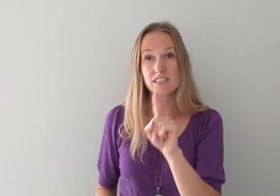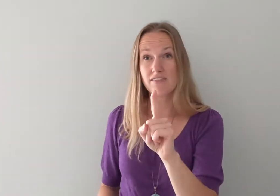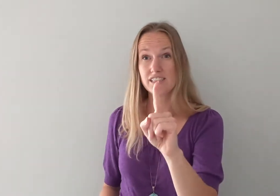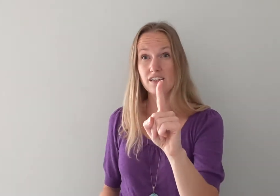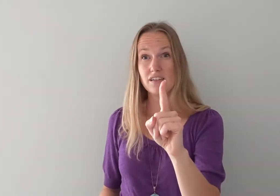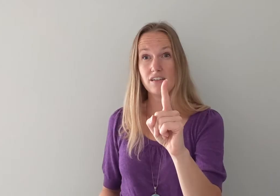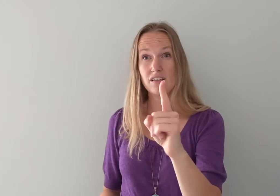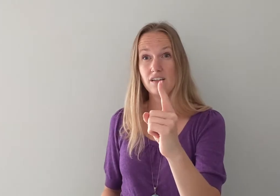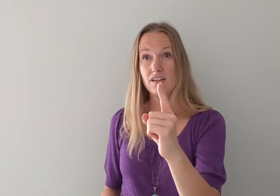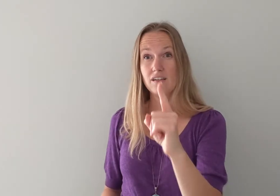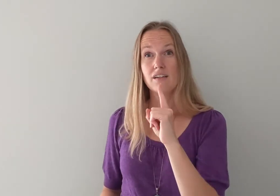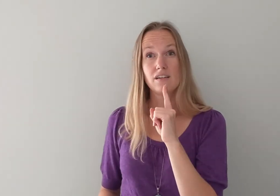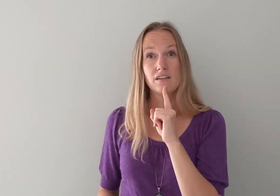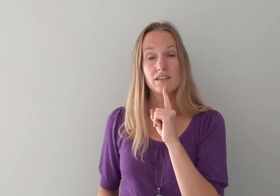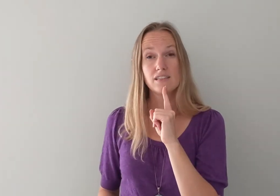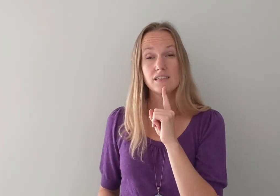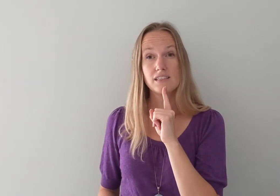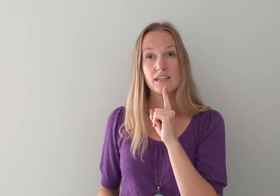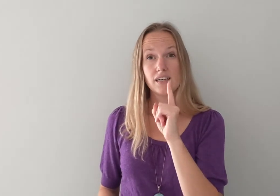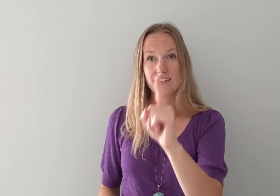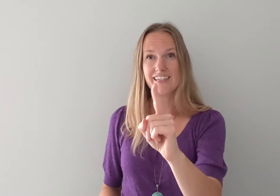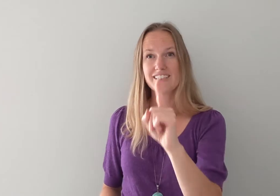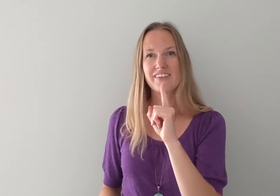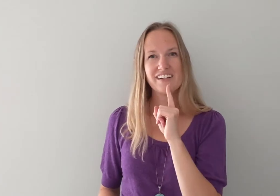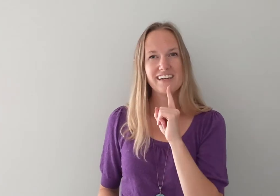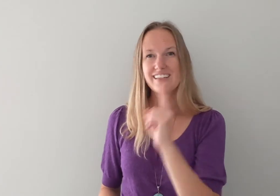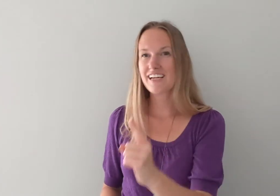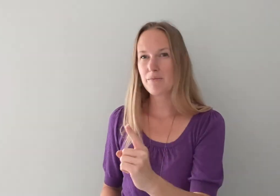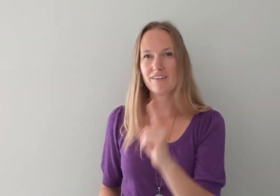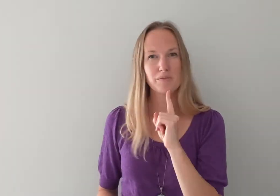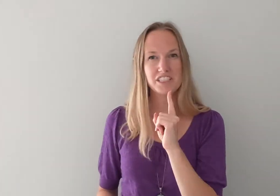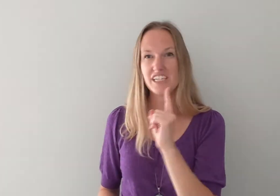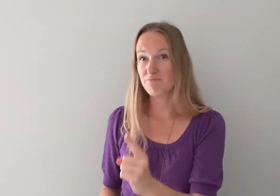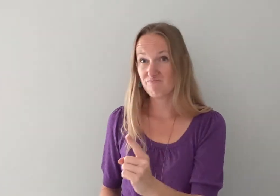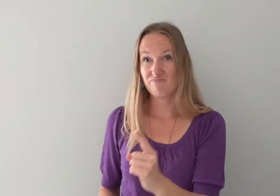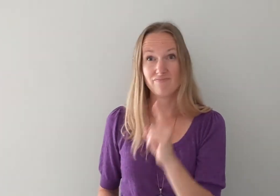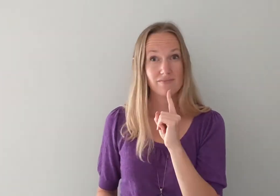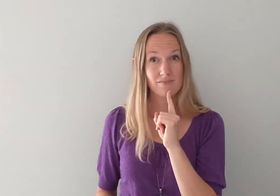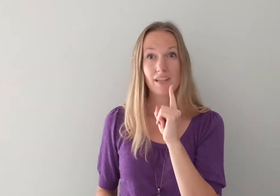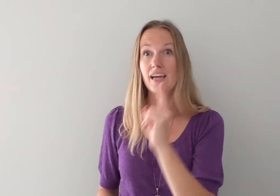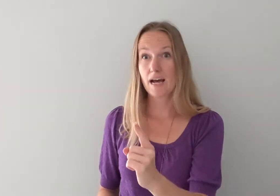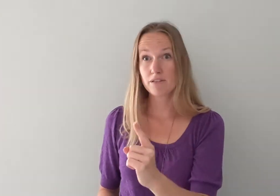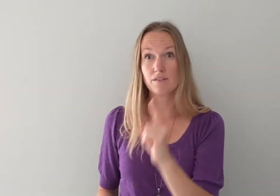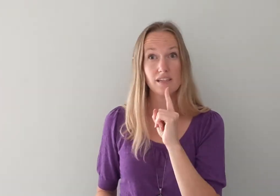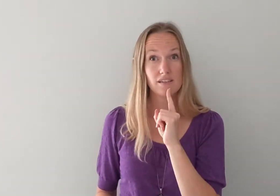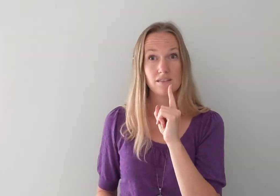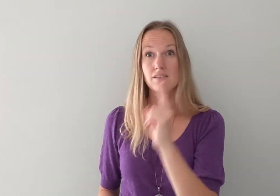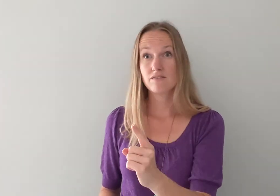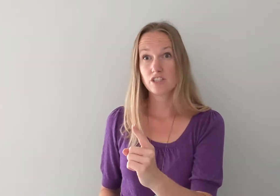have a single, your index finger here, and then coming out from your chin. Like, absolutely. For